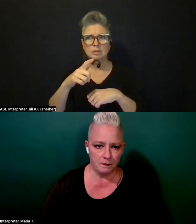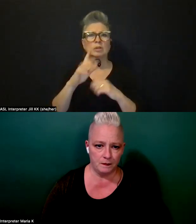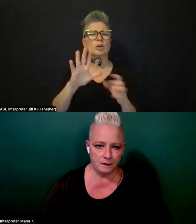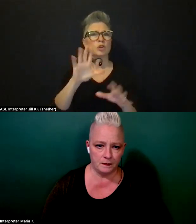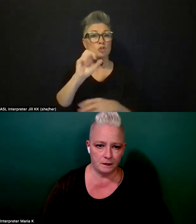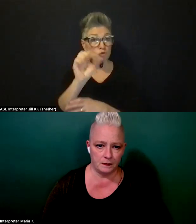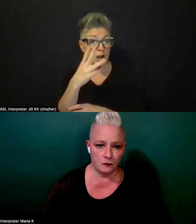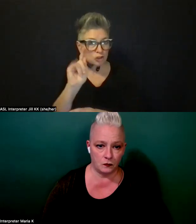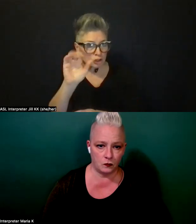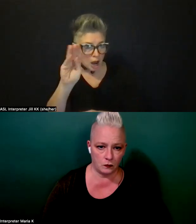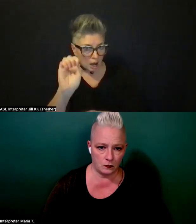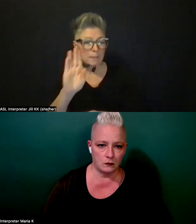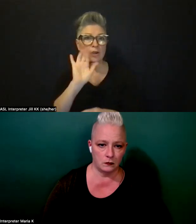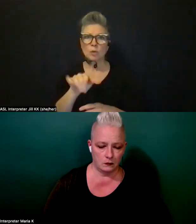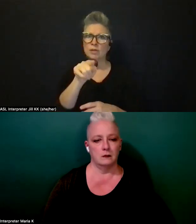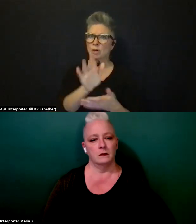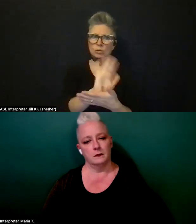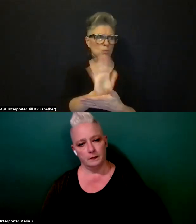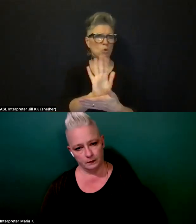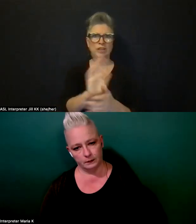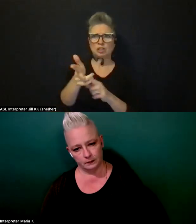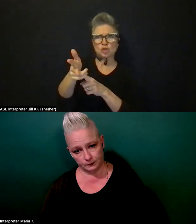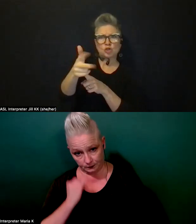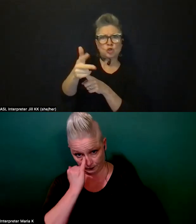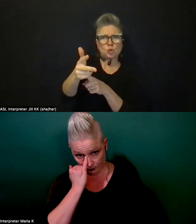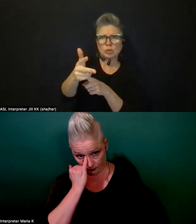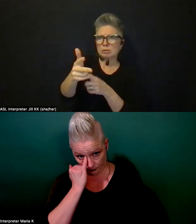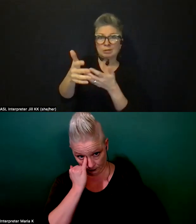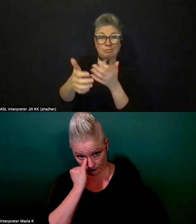most movies shoot within